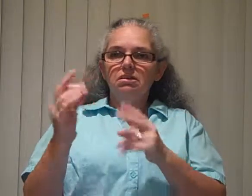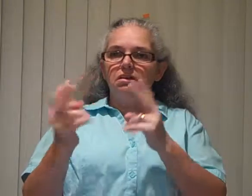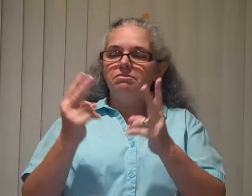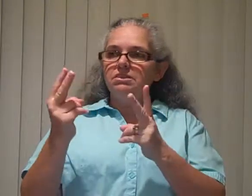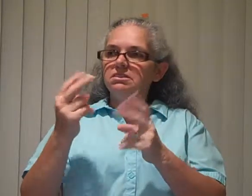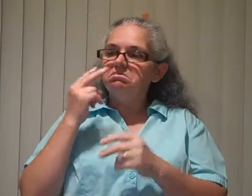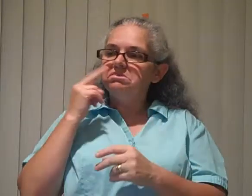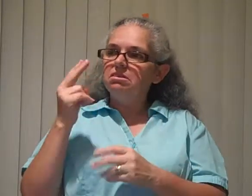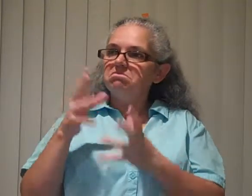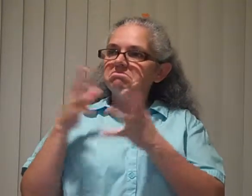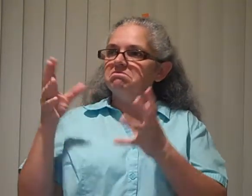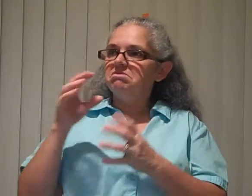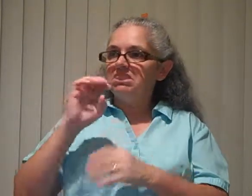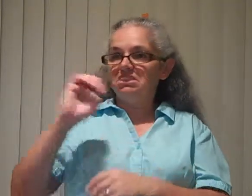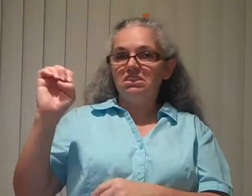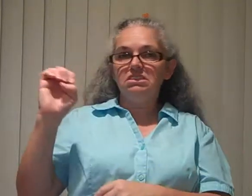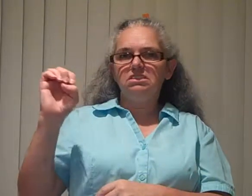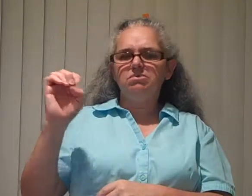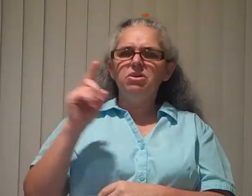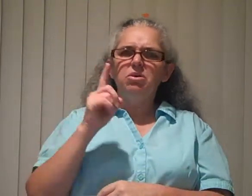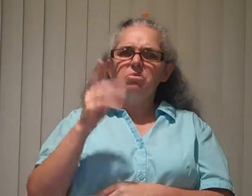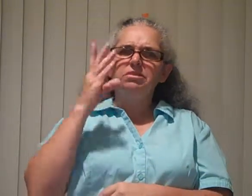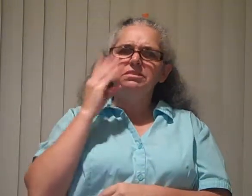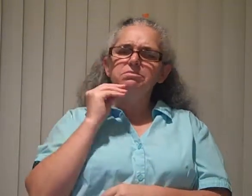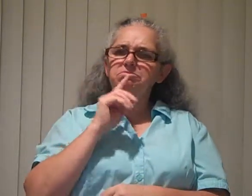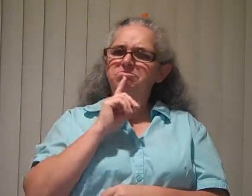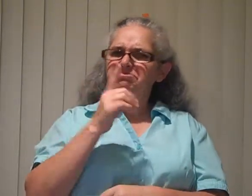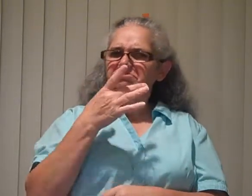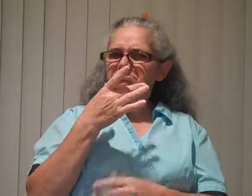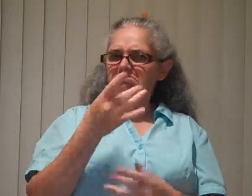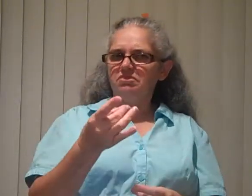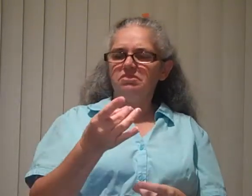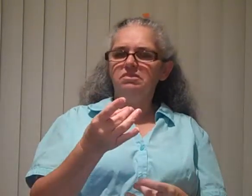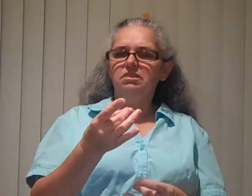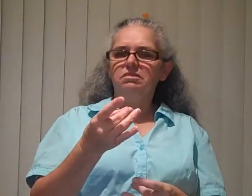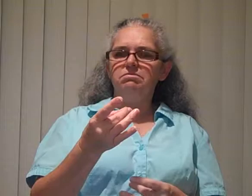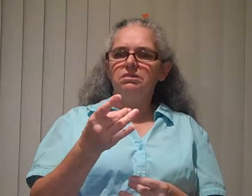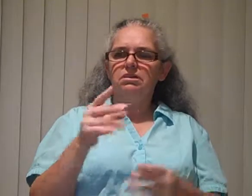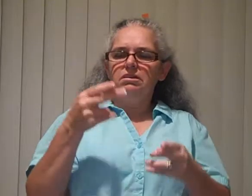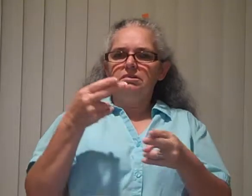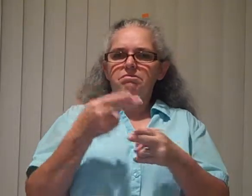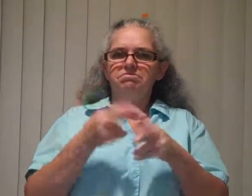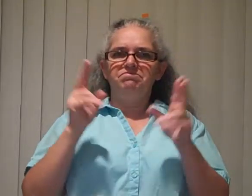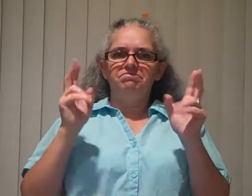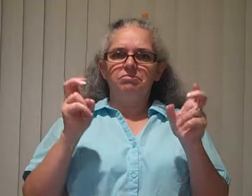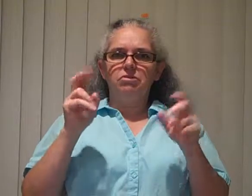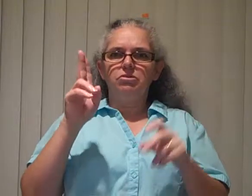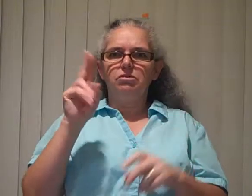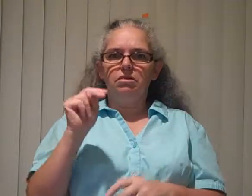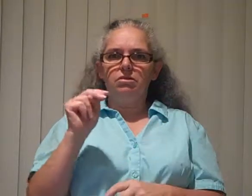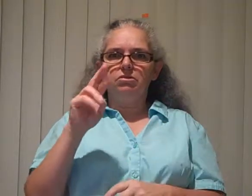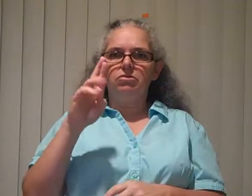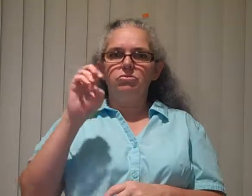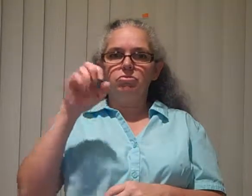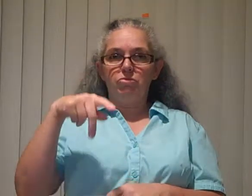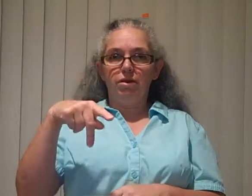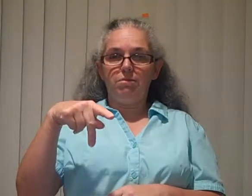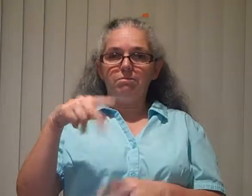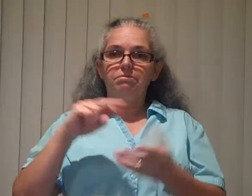One of my experiences in the Navy that was really interesting is called UNREP, and it stands for Underway Replenishment. And